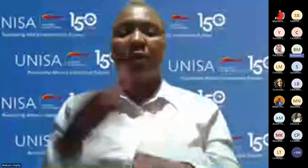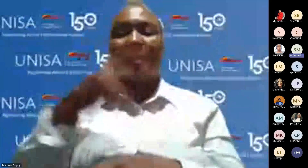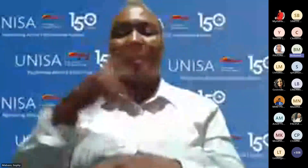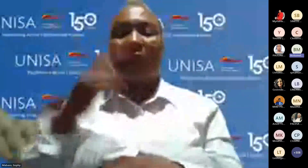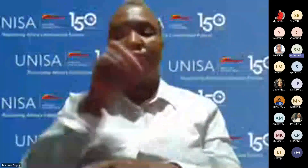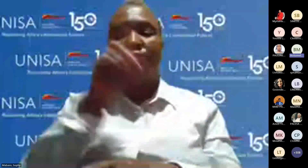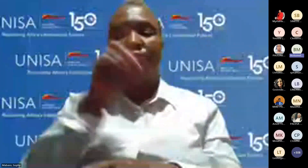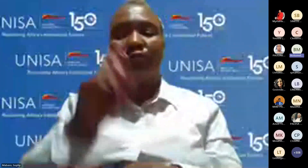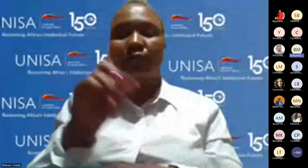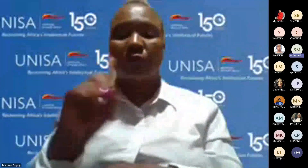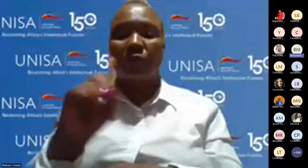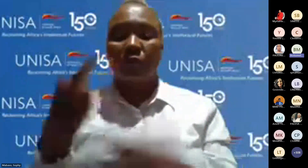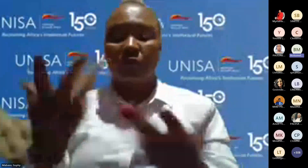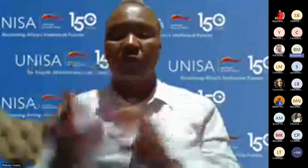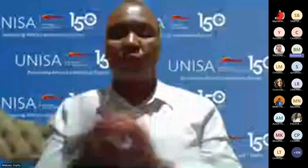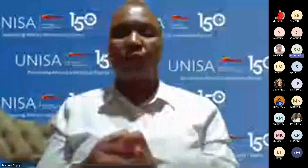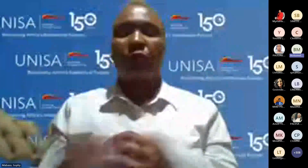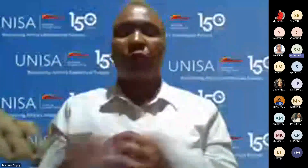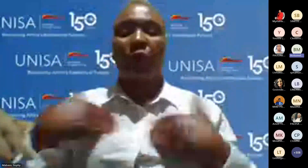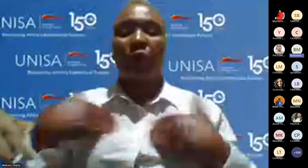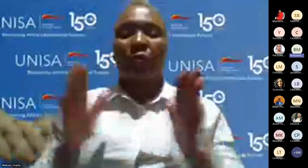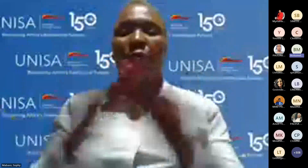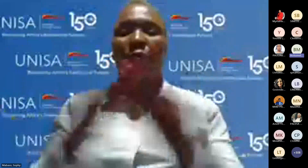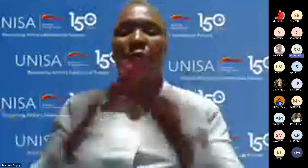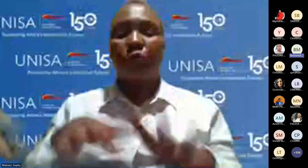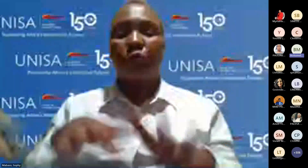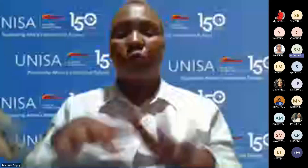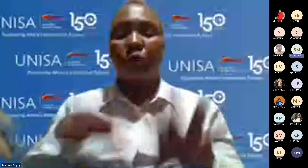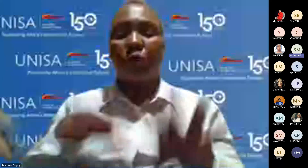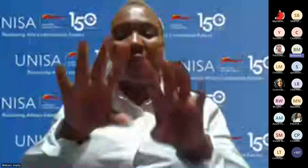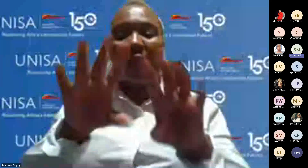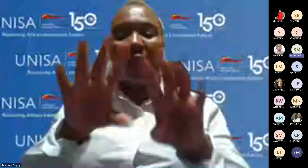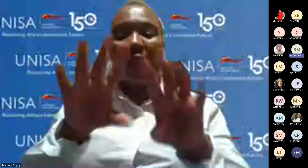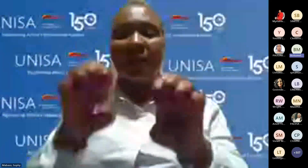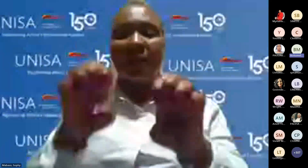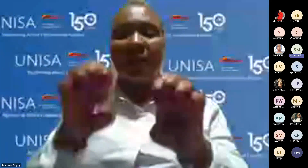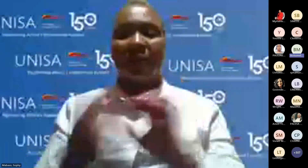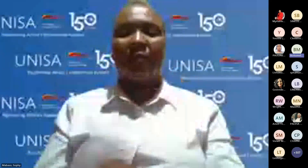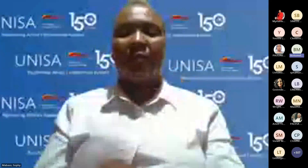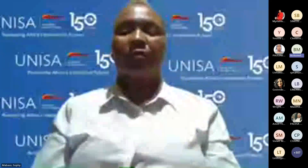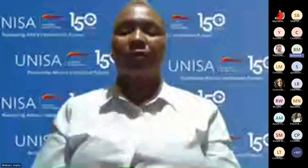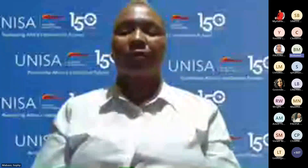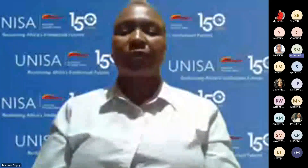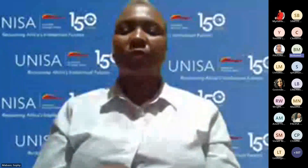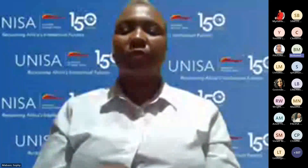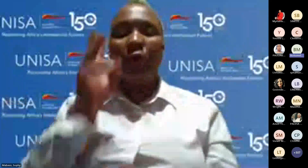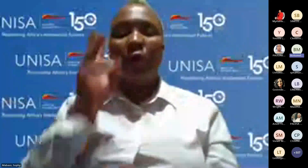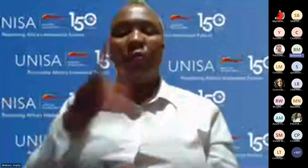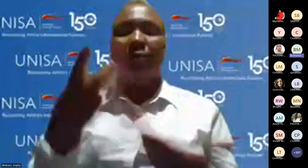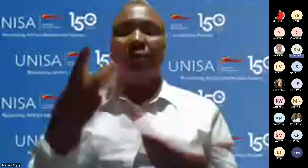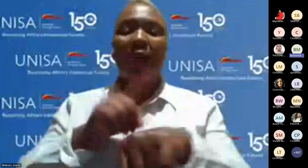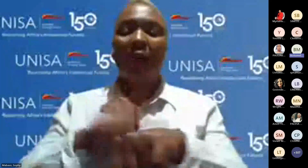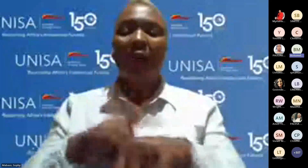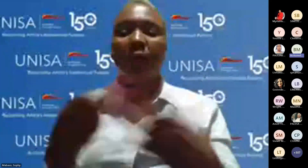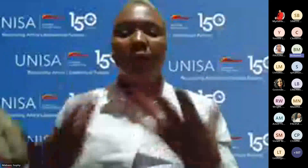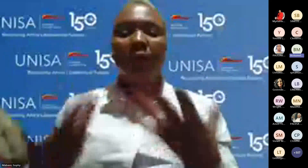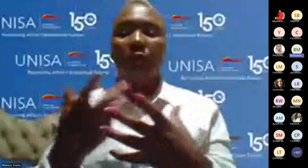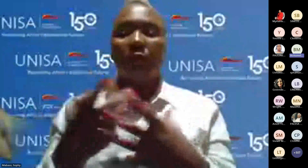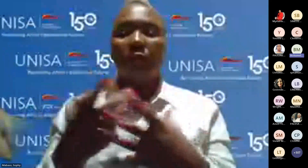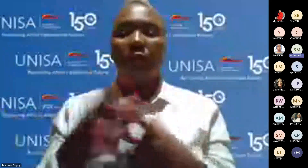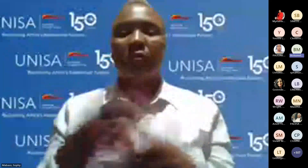be that with the open book exam, is there going to be a time where I could say